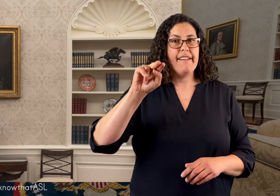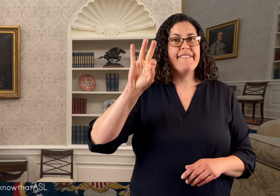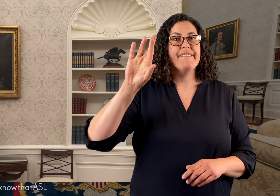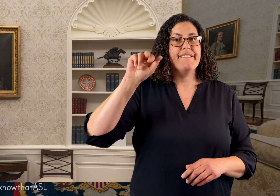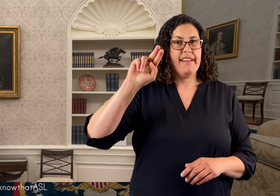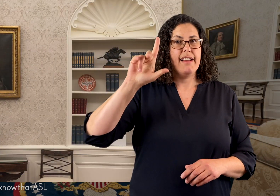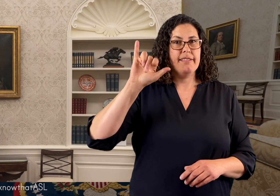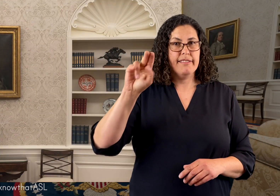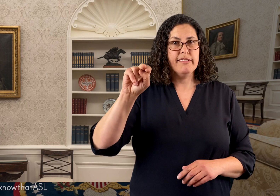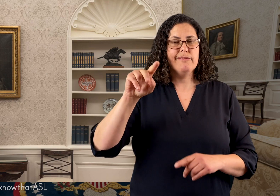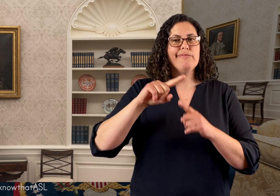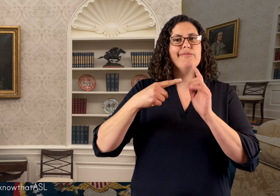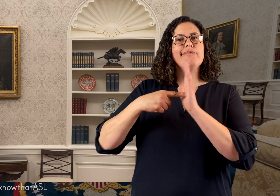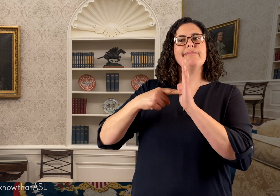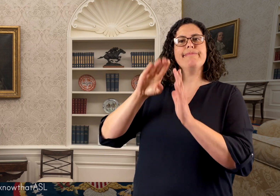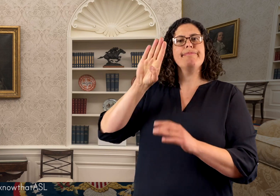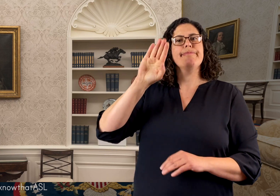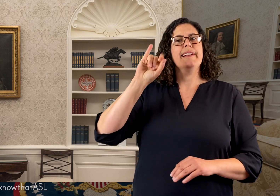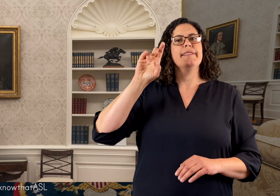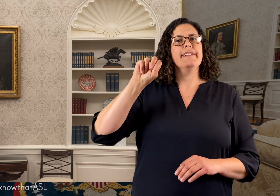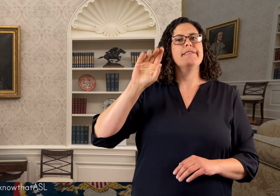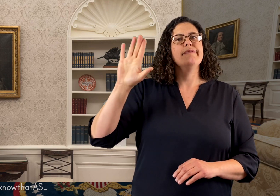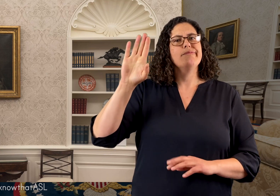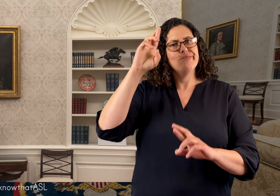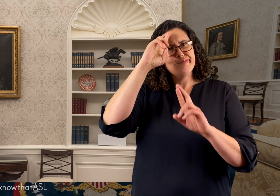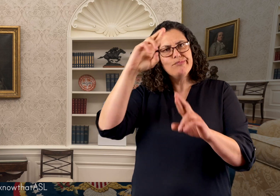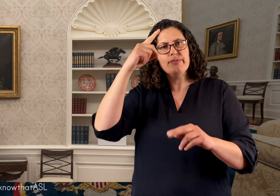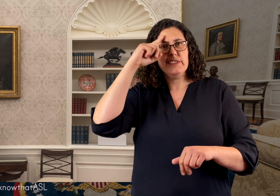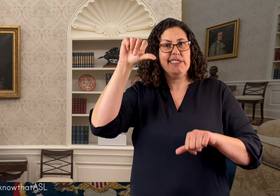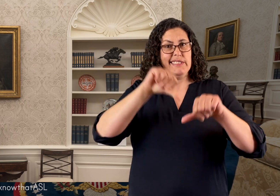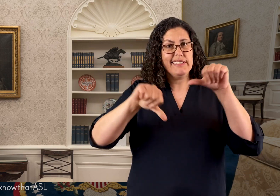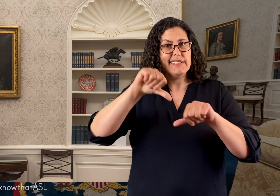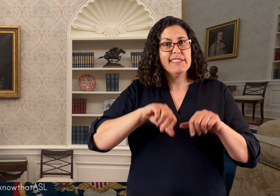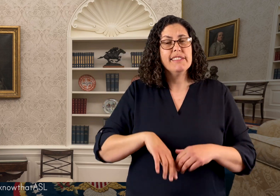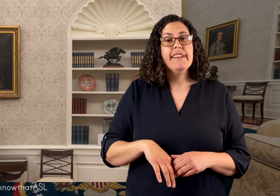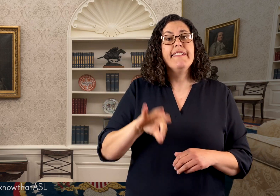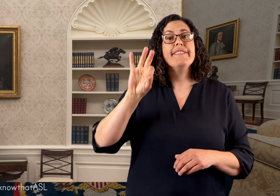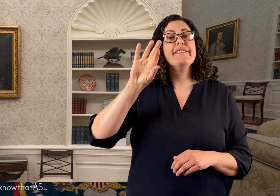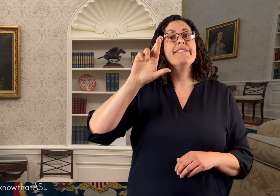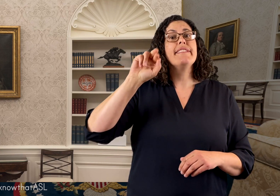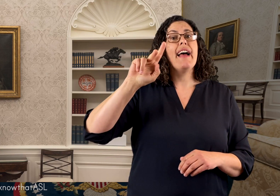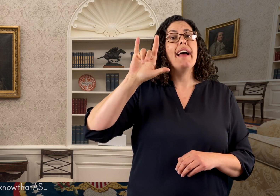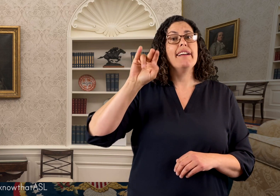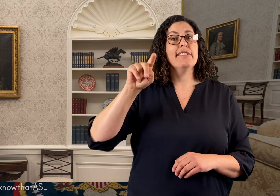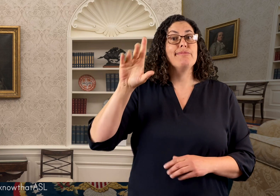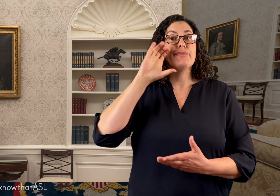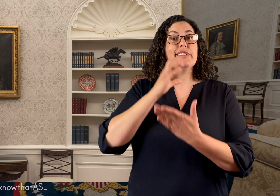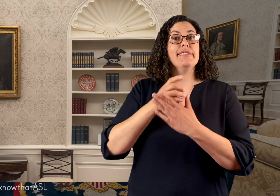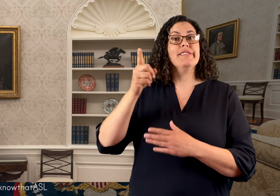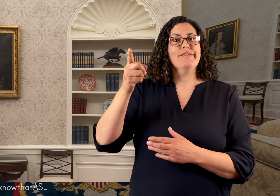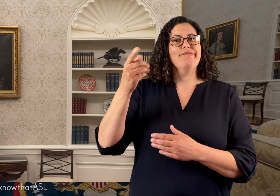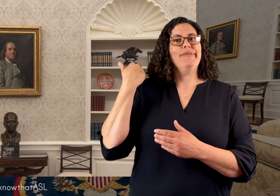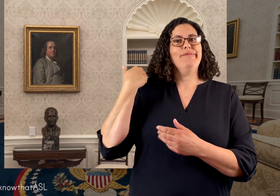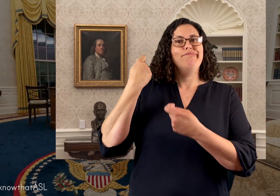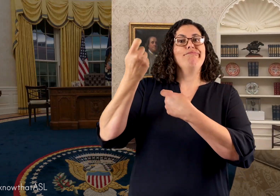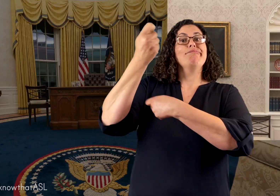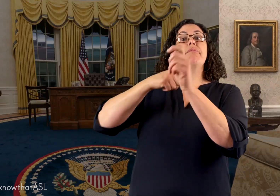a picture of Benjamin Franklin to be in the Oval Office to honor his respect for science, and because Biden has